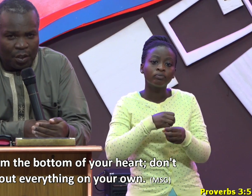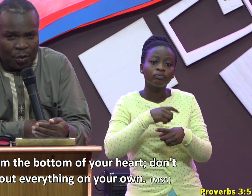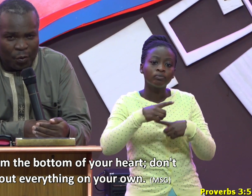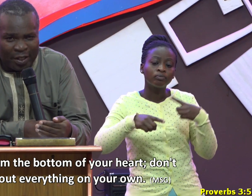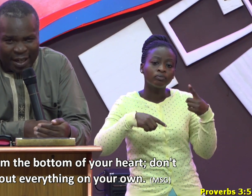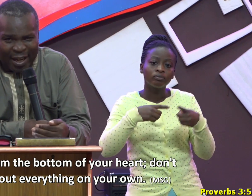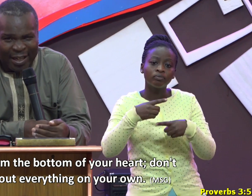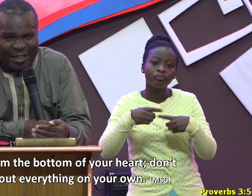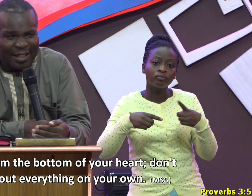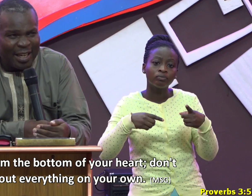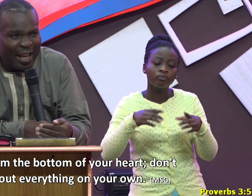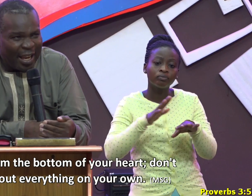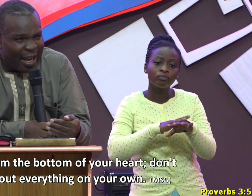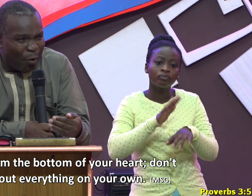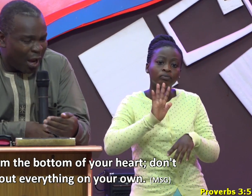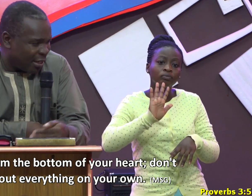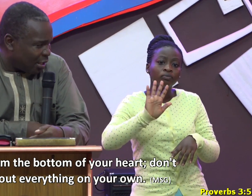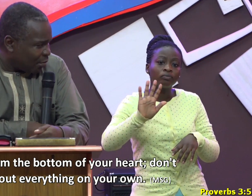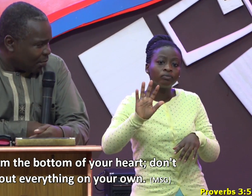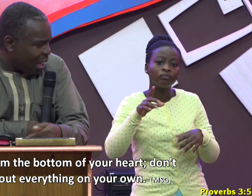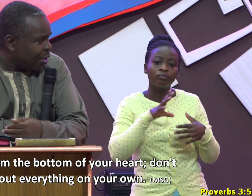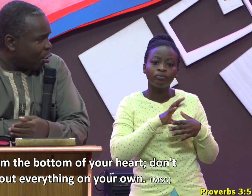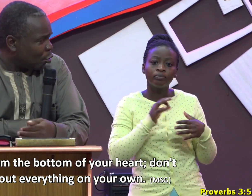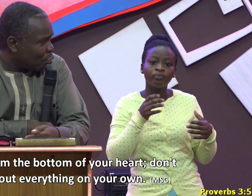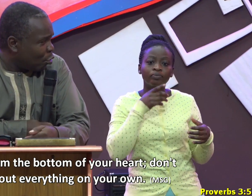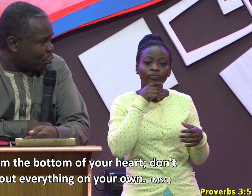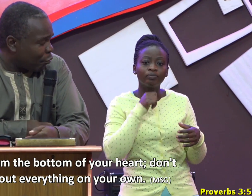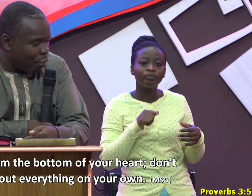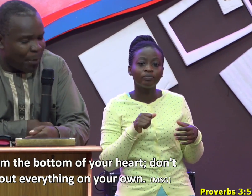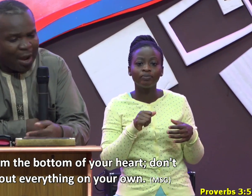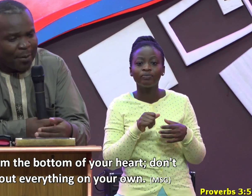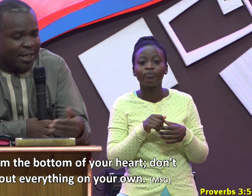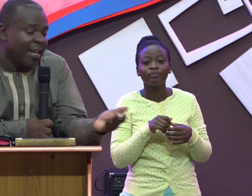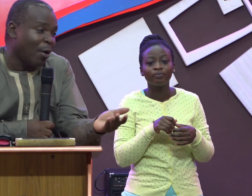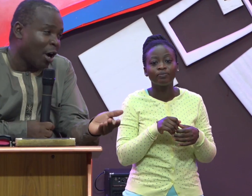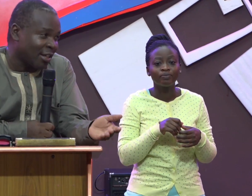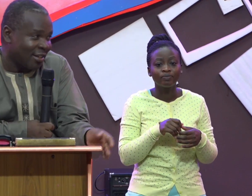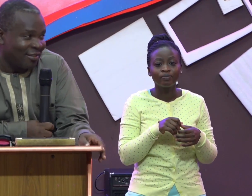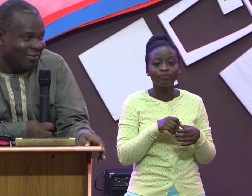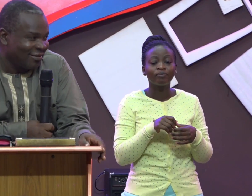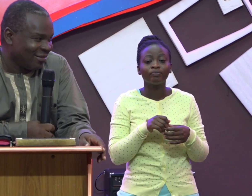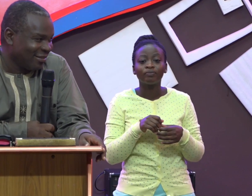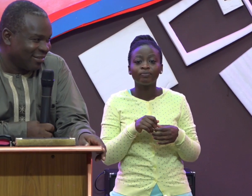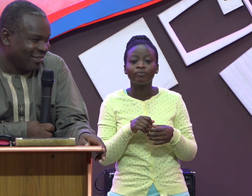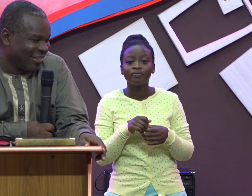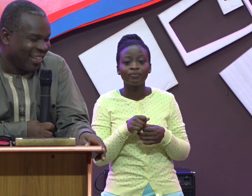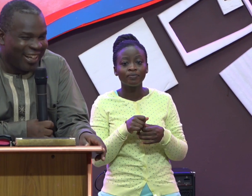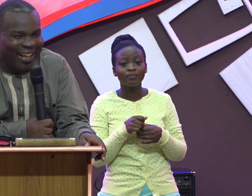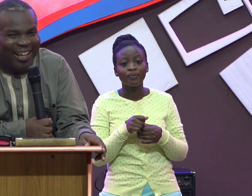renewal. To get in a what? Now we jayo luzugo lutufu. Bagama bata in a what?